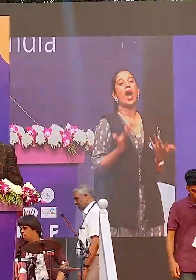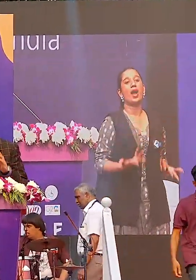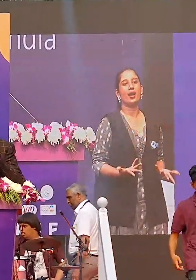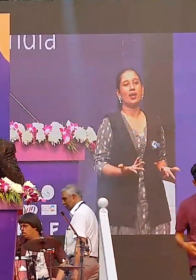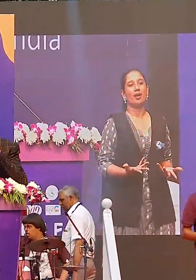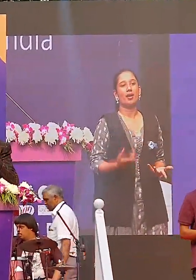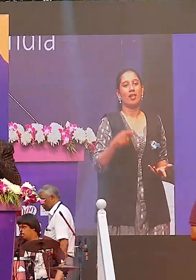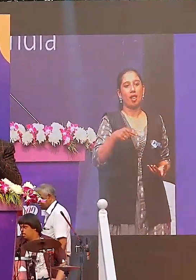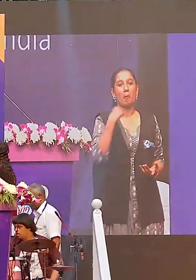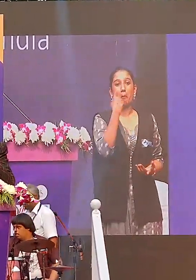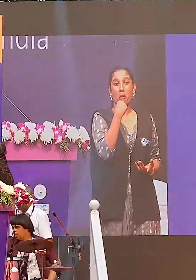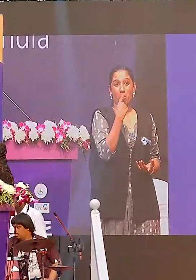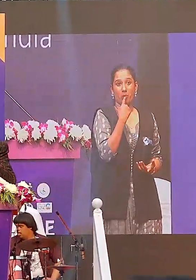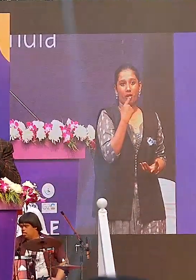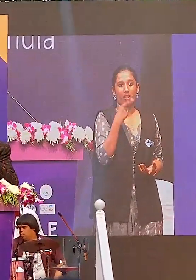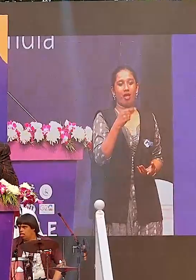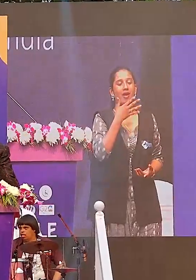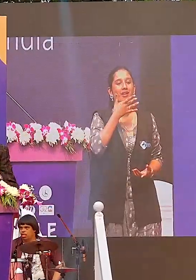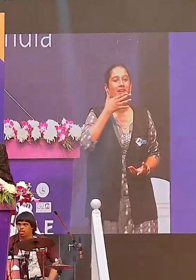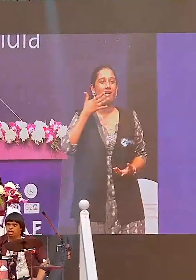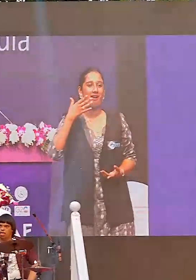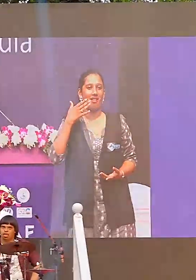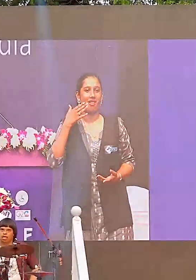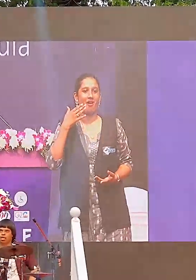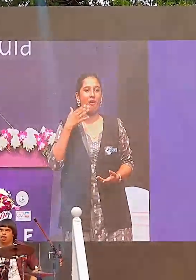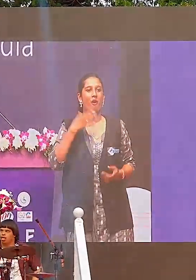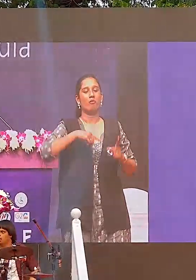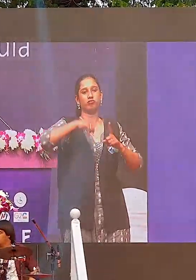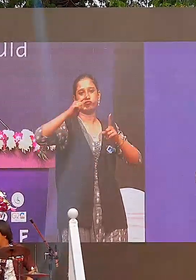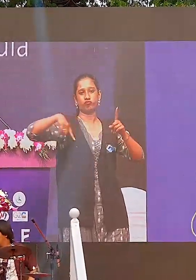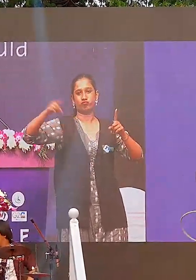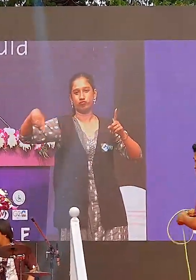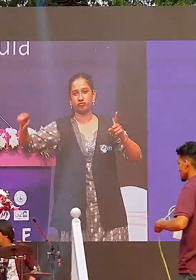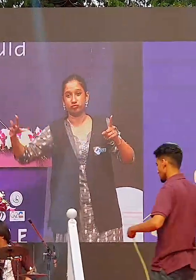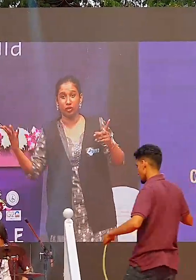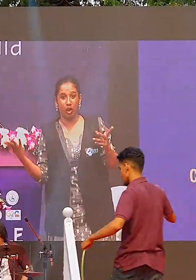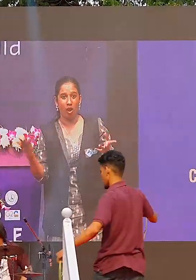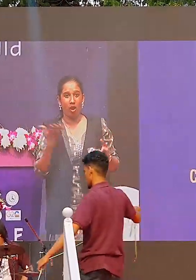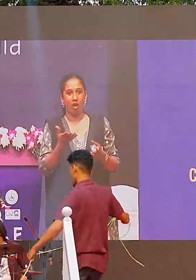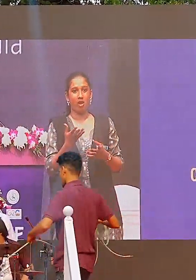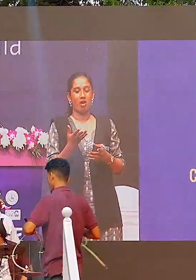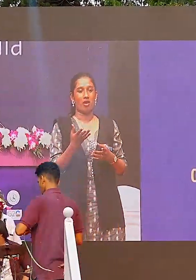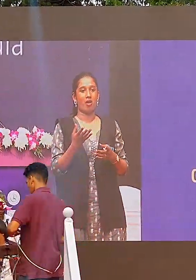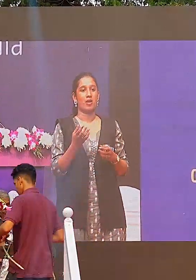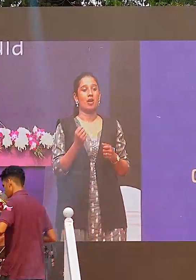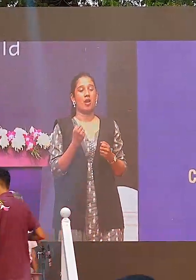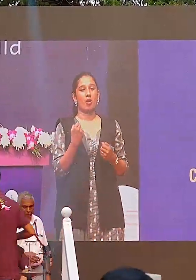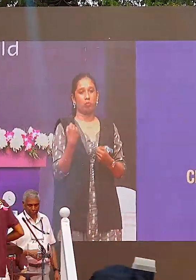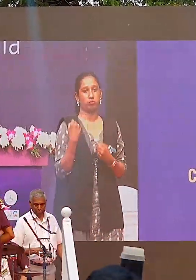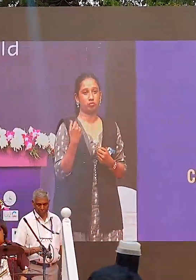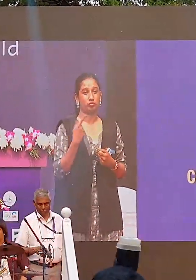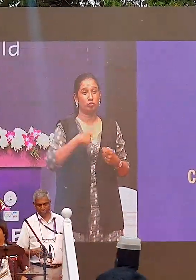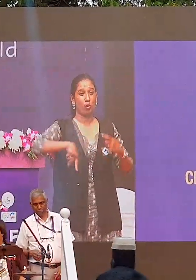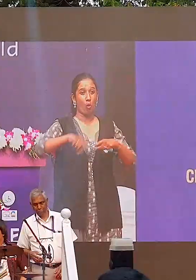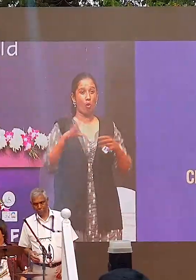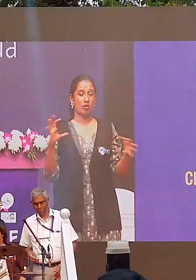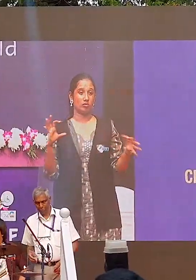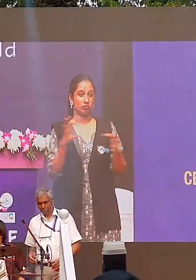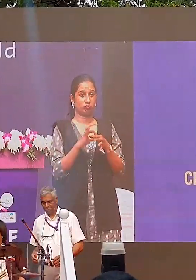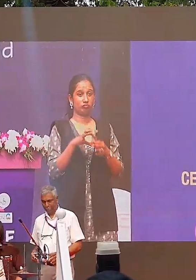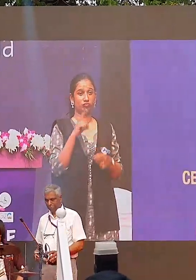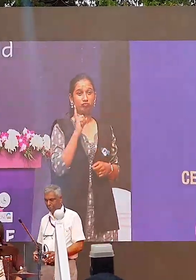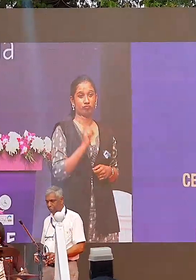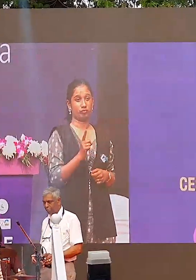Because purple is the color of regality. It is the color of majesty. You sit with your